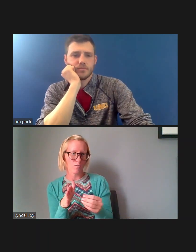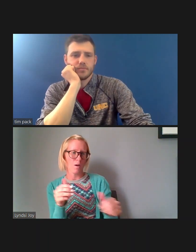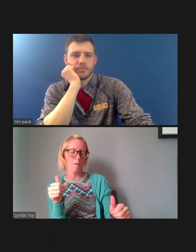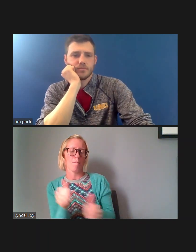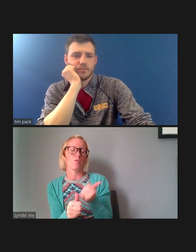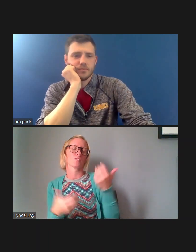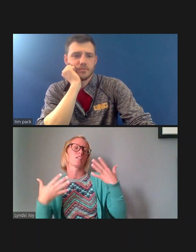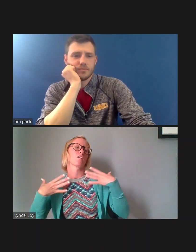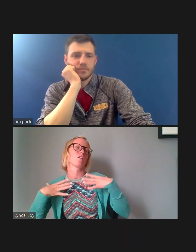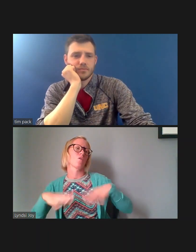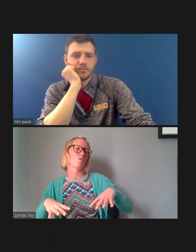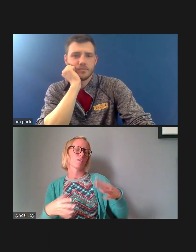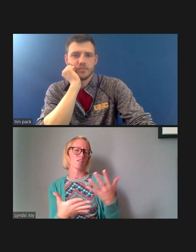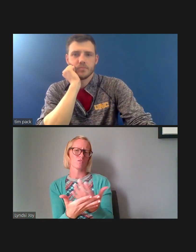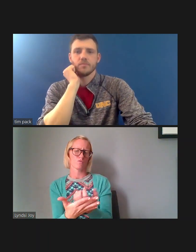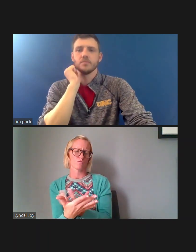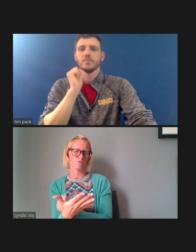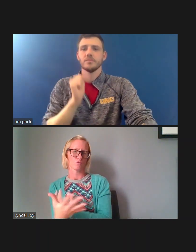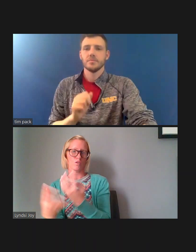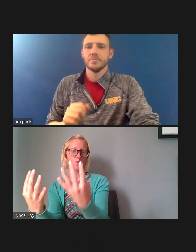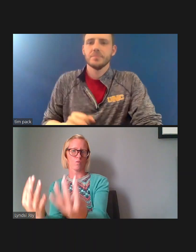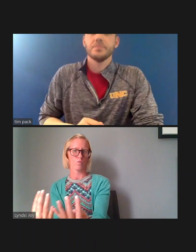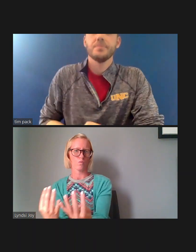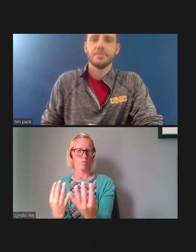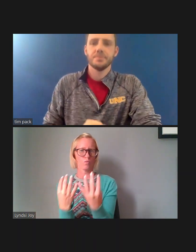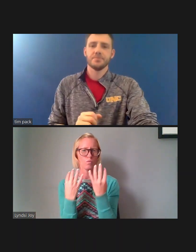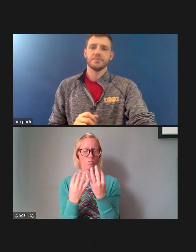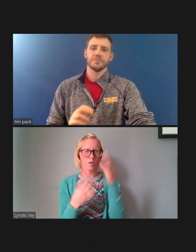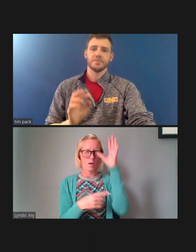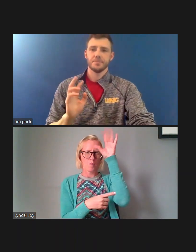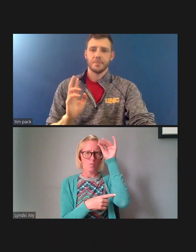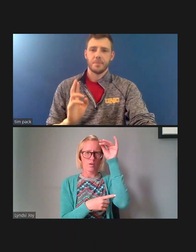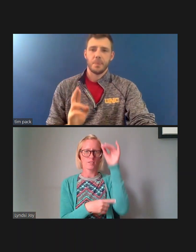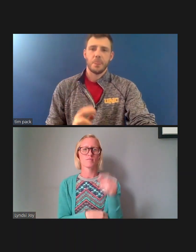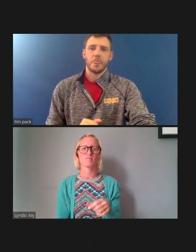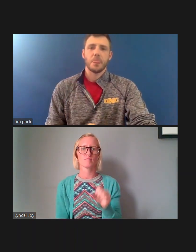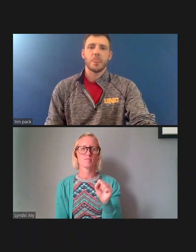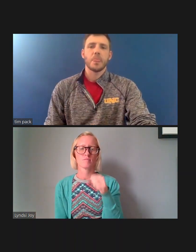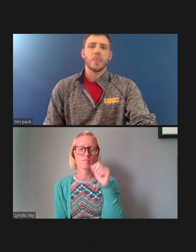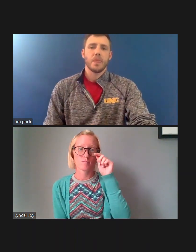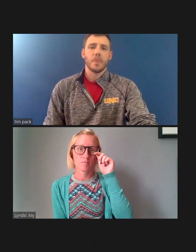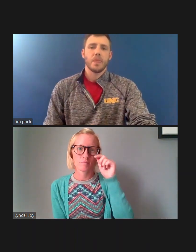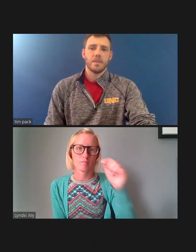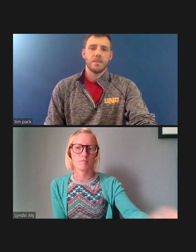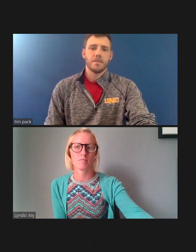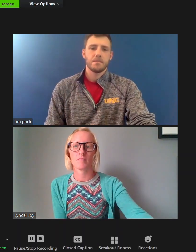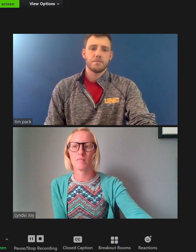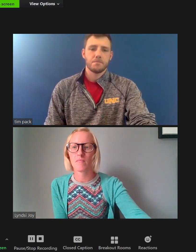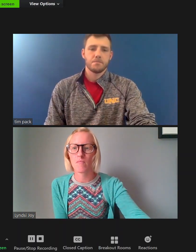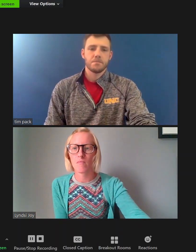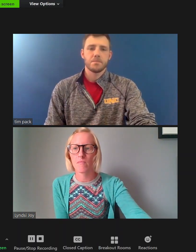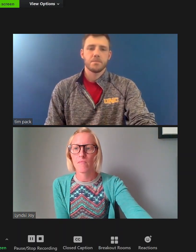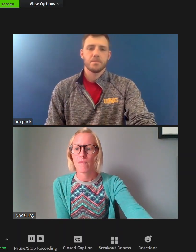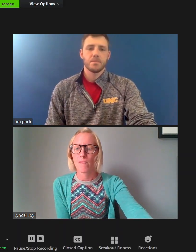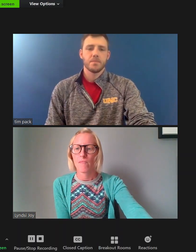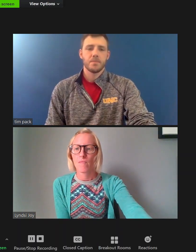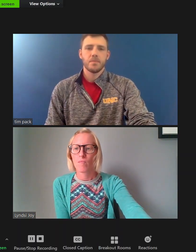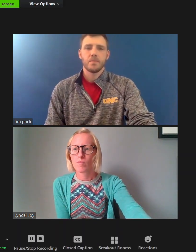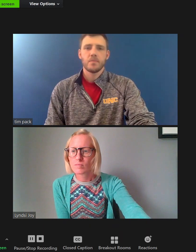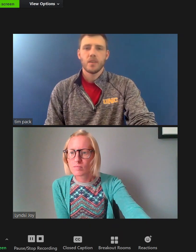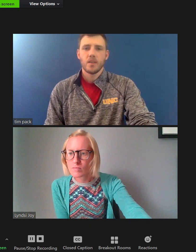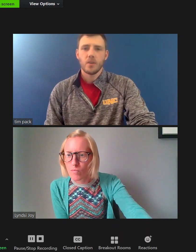The creature was a party of boys, marching approximately in step, in 2 parallel lines, and dressed in strangely